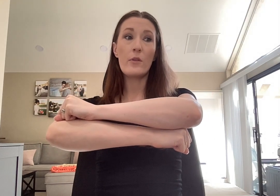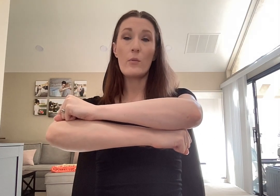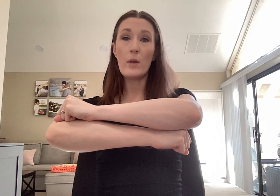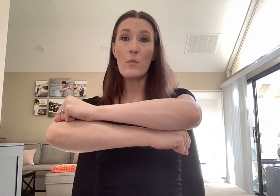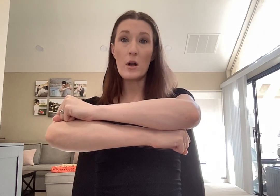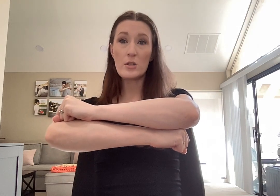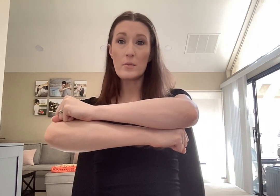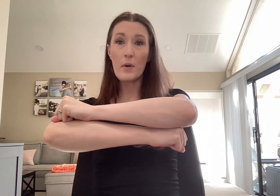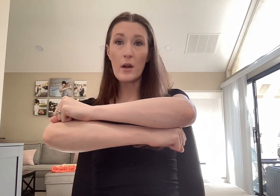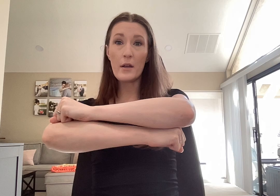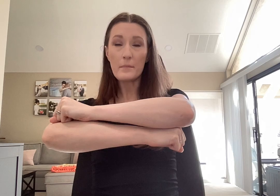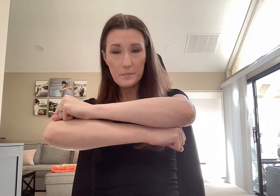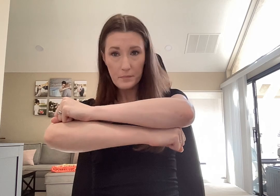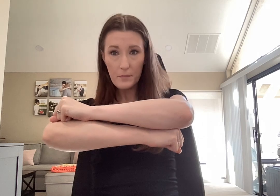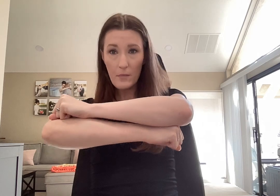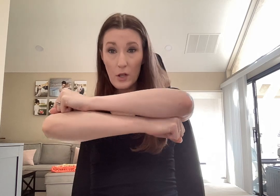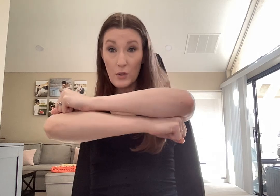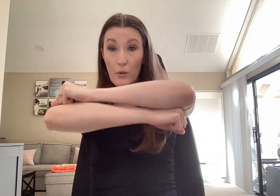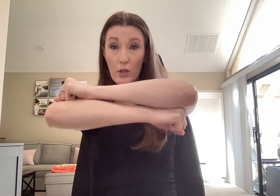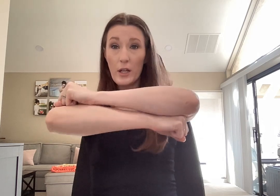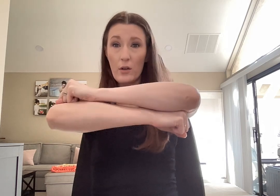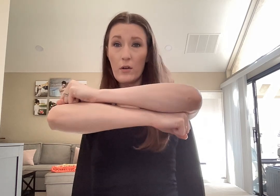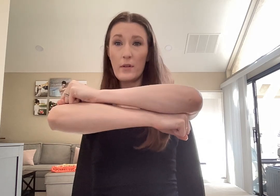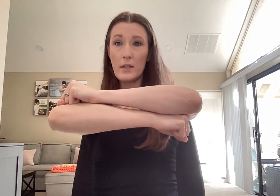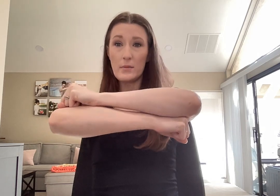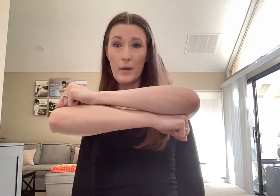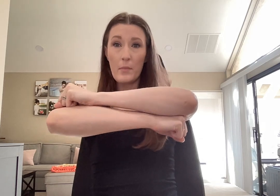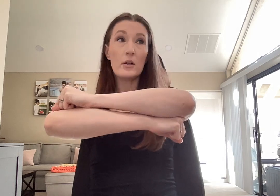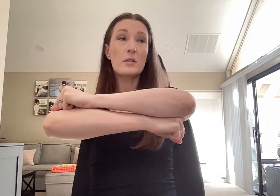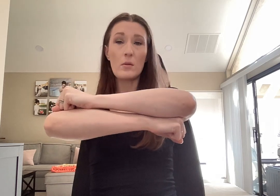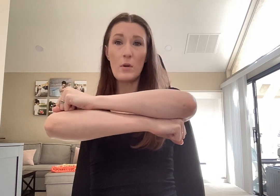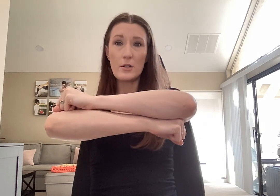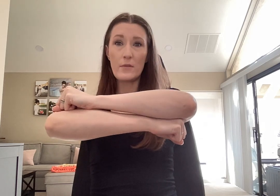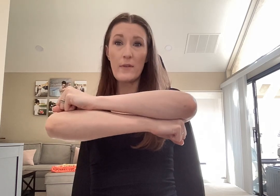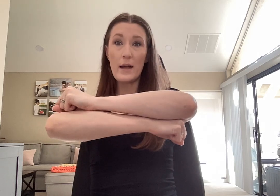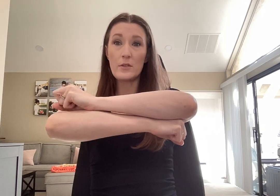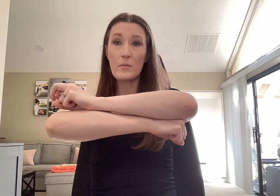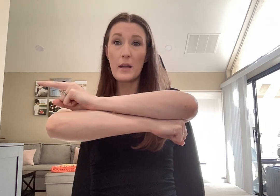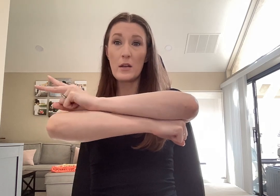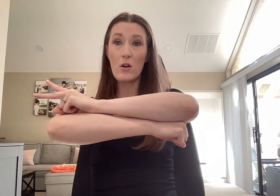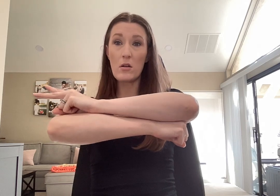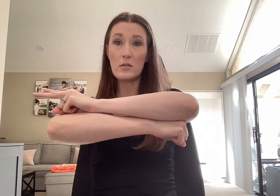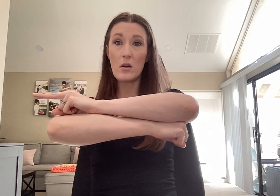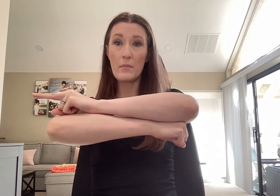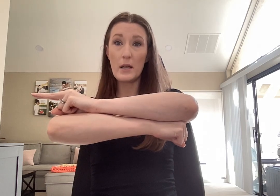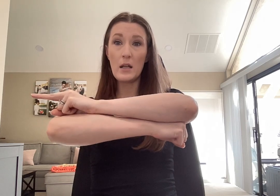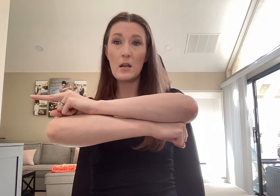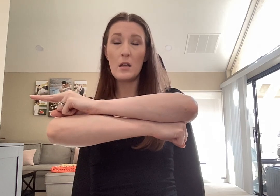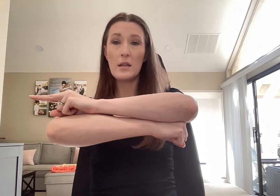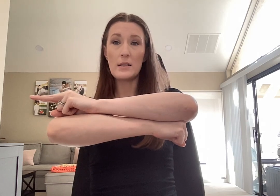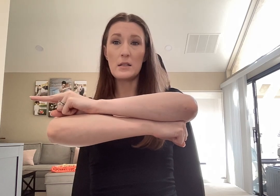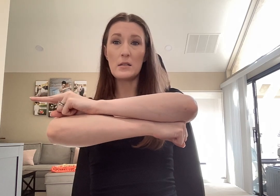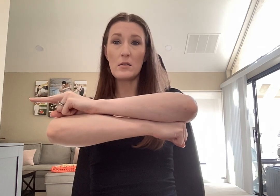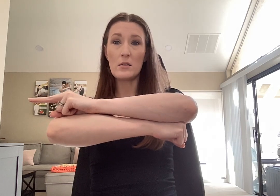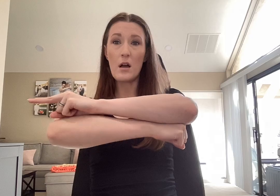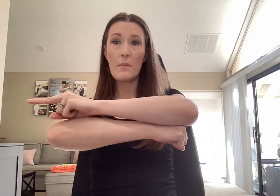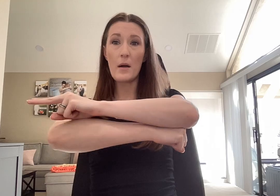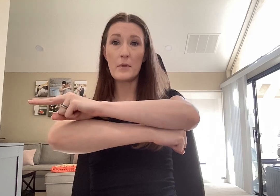we watched part, so we're looking over these ramparts to watch the flag. So my non-dominant, since it's on top, I'm going to